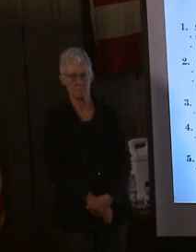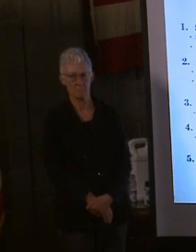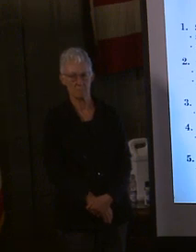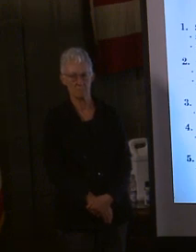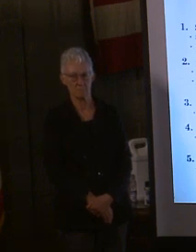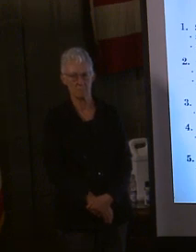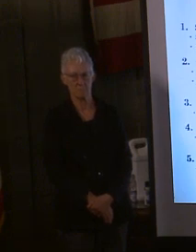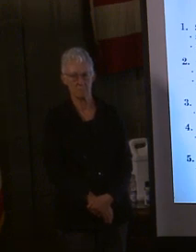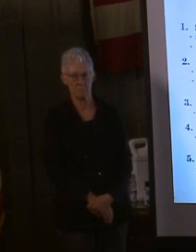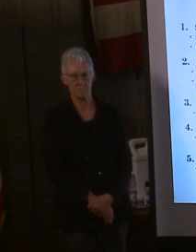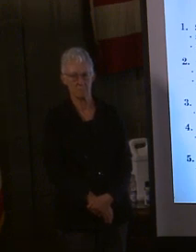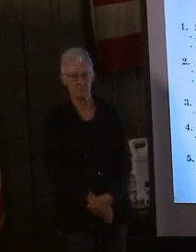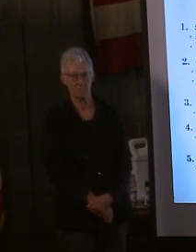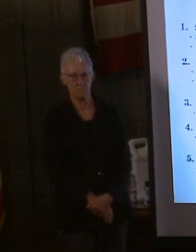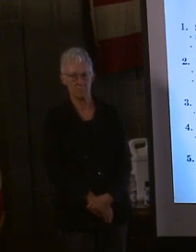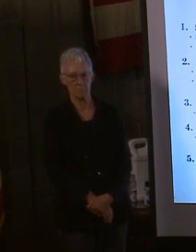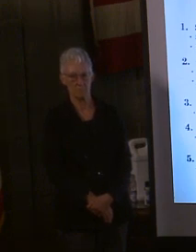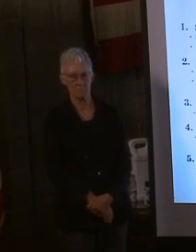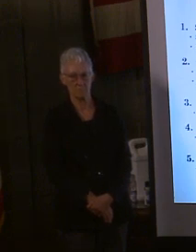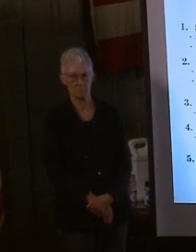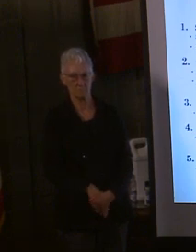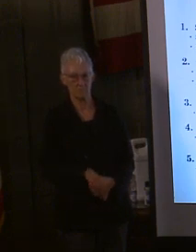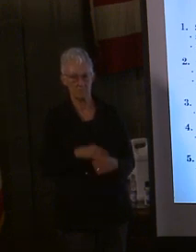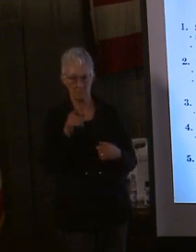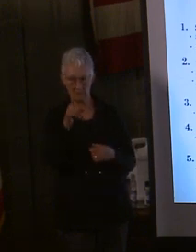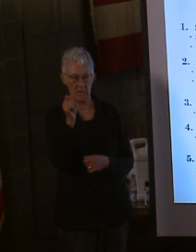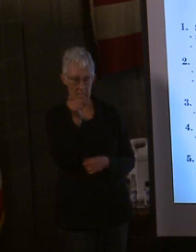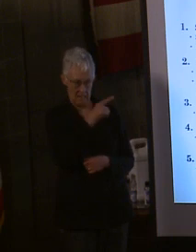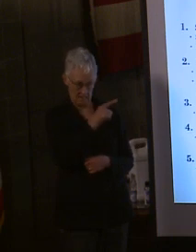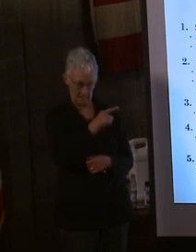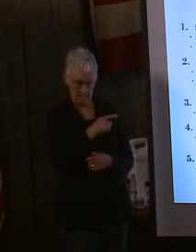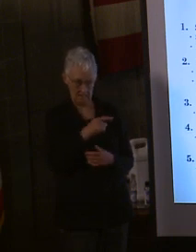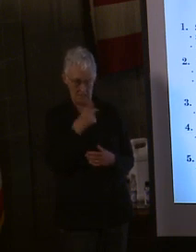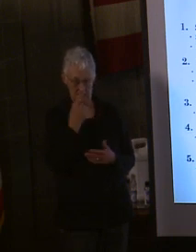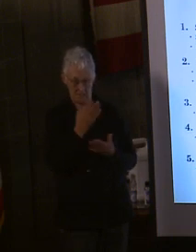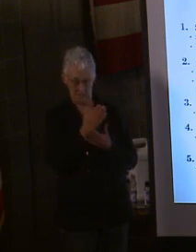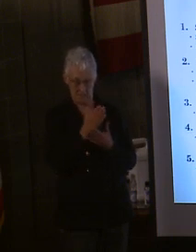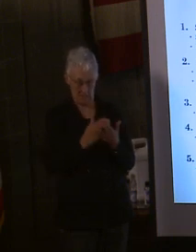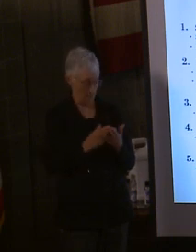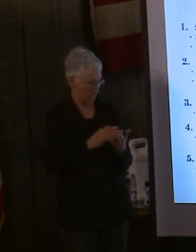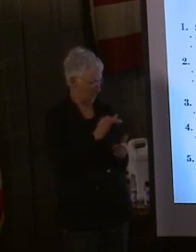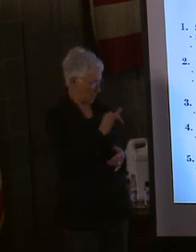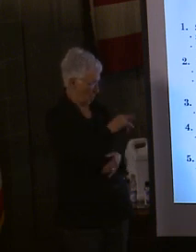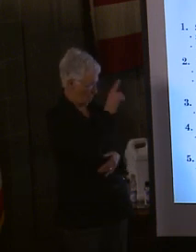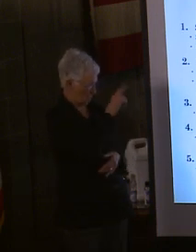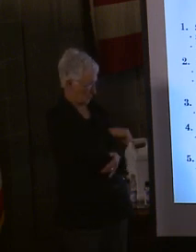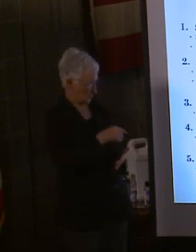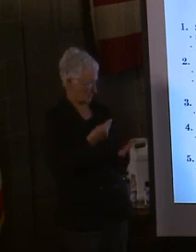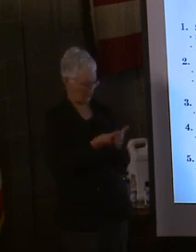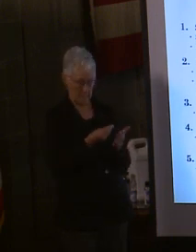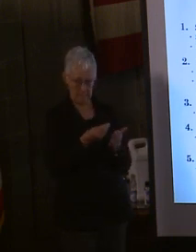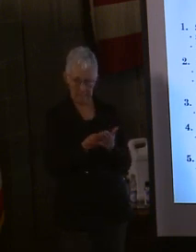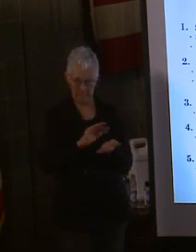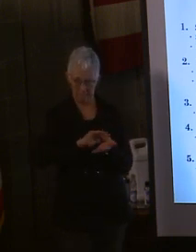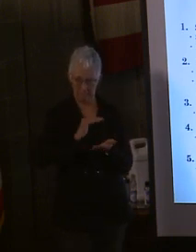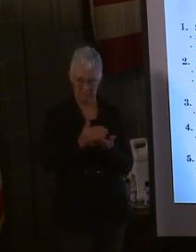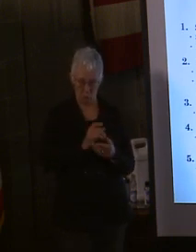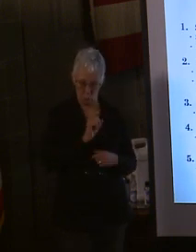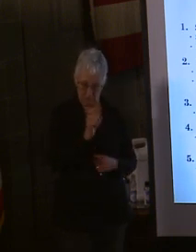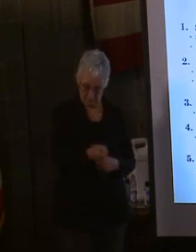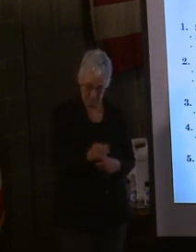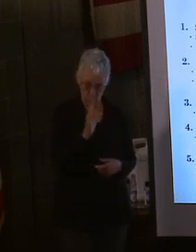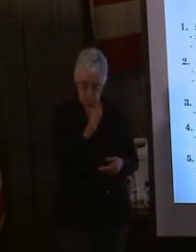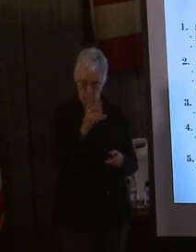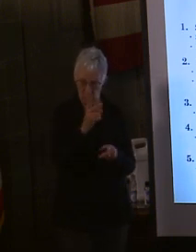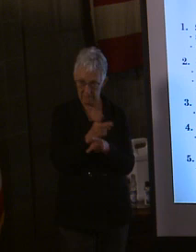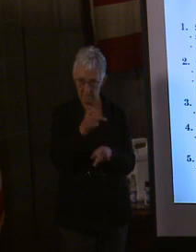like, is that enough to keep them afloat? So the question was, from Andrew, was like, is this enough for these, to keep some of these